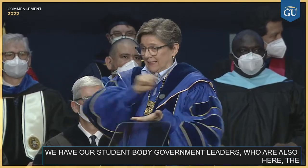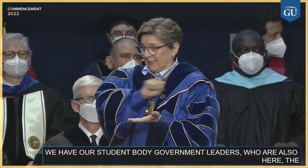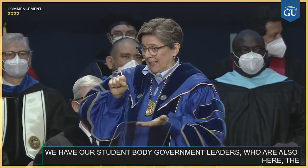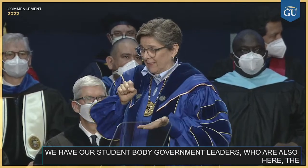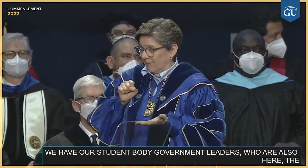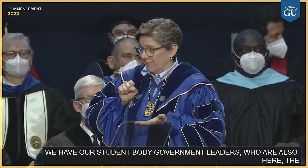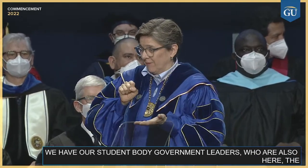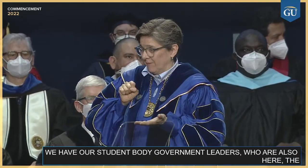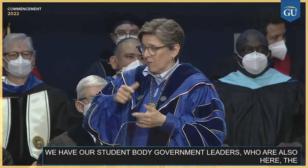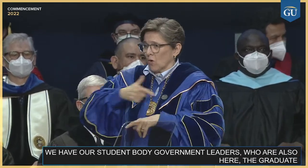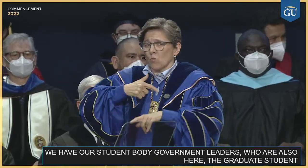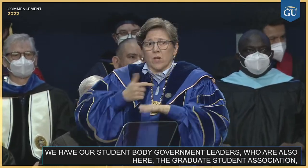the Faculty Senate.